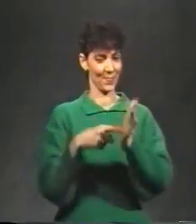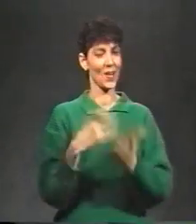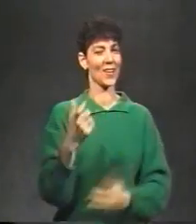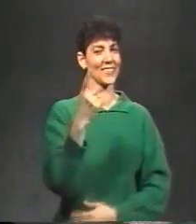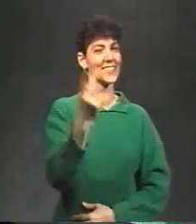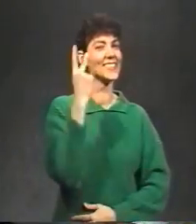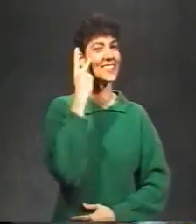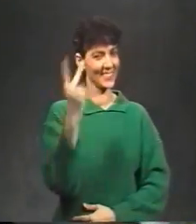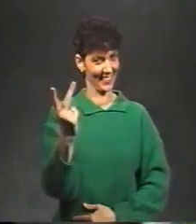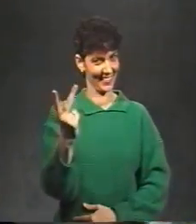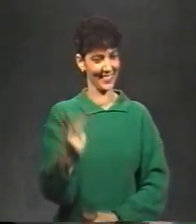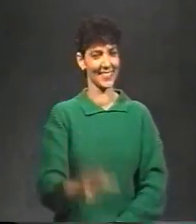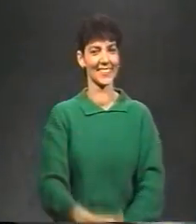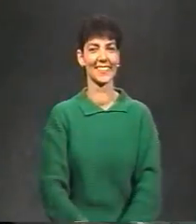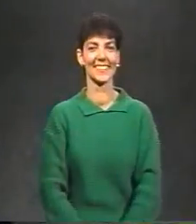Watch another excerpt from our signers.